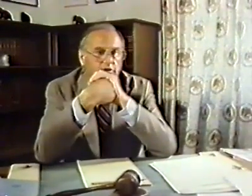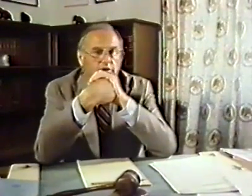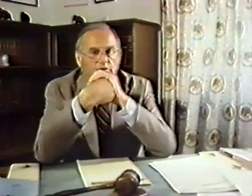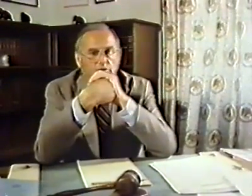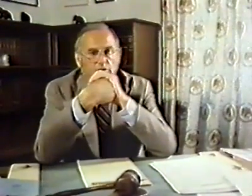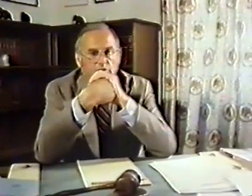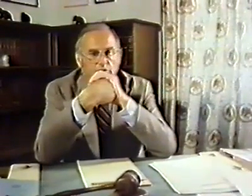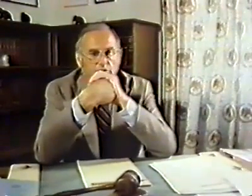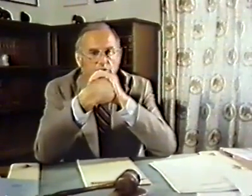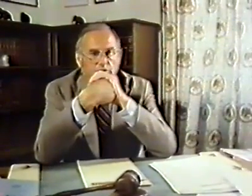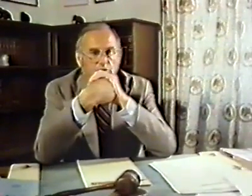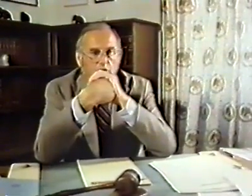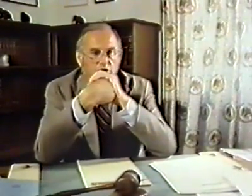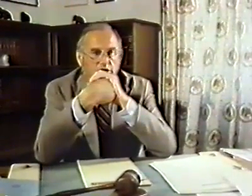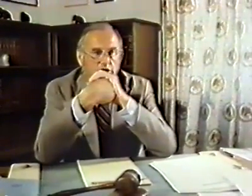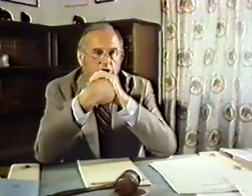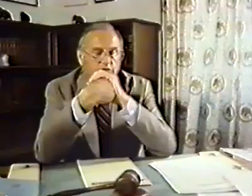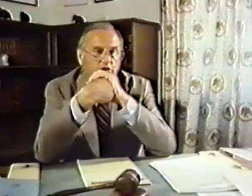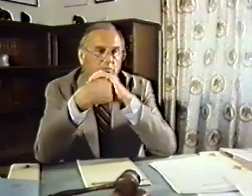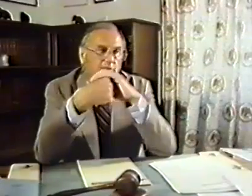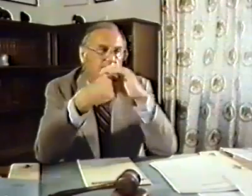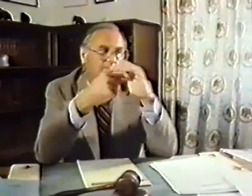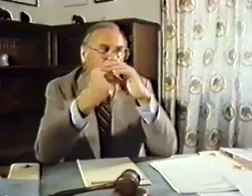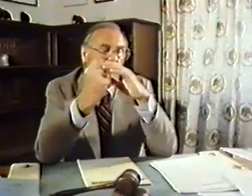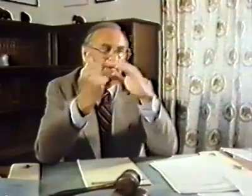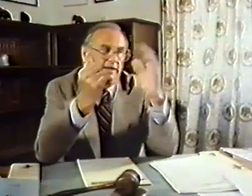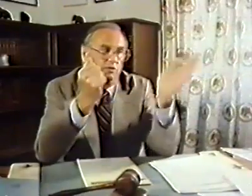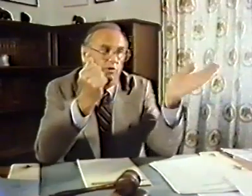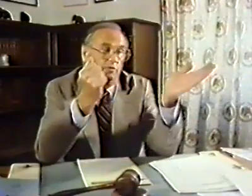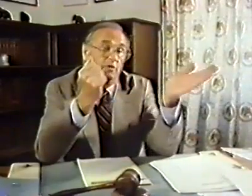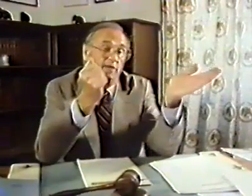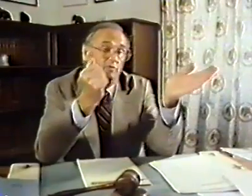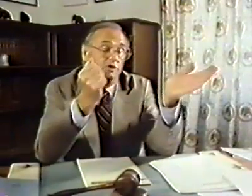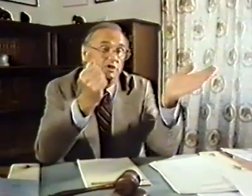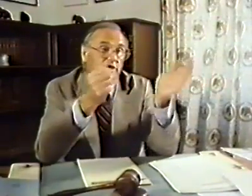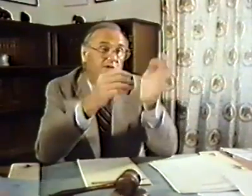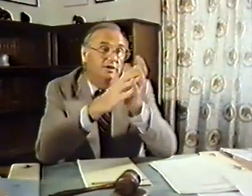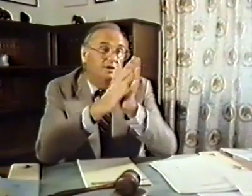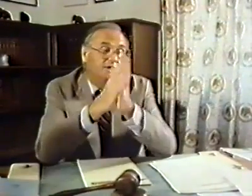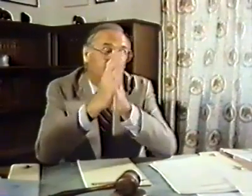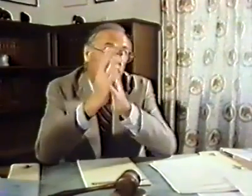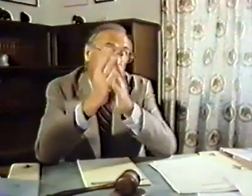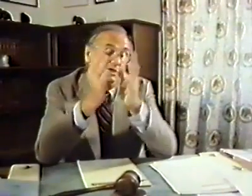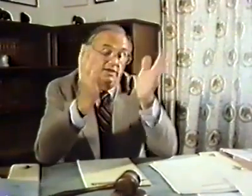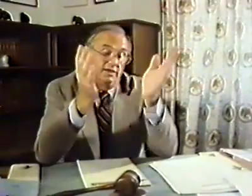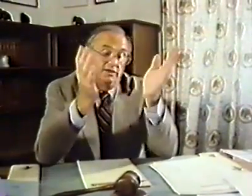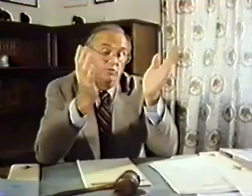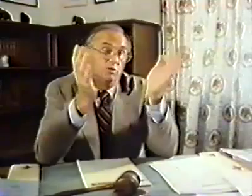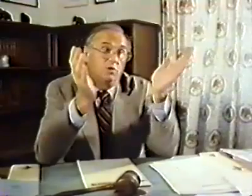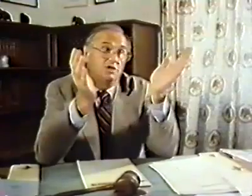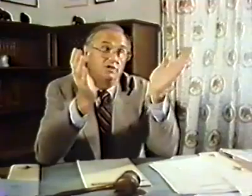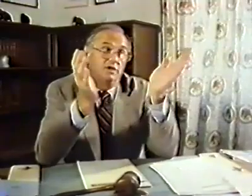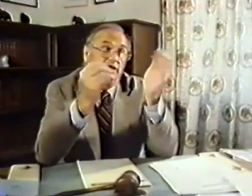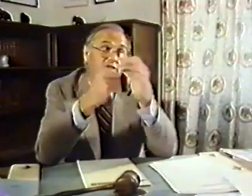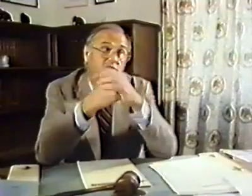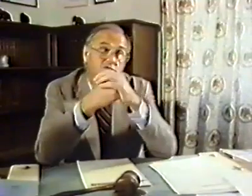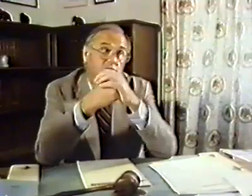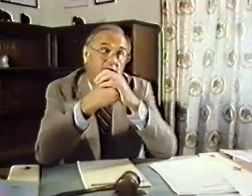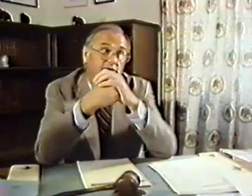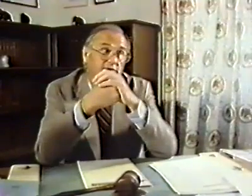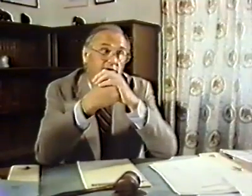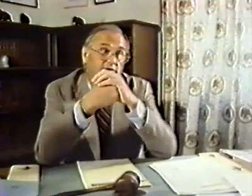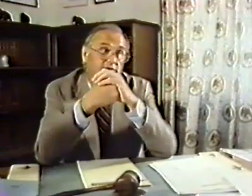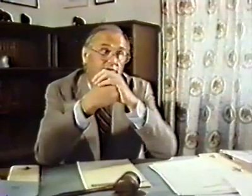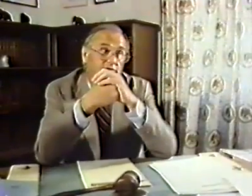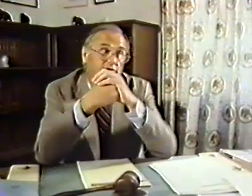on funding or once again shifting the problem back to where the problem originated, I think we're washing our hands of